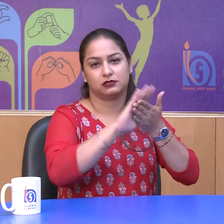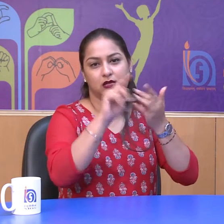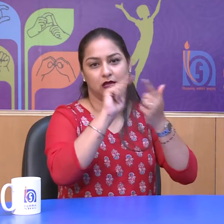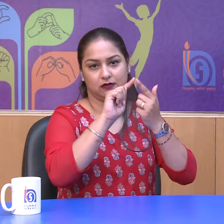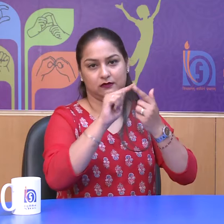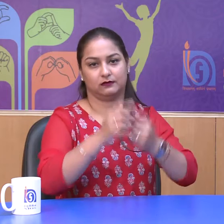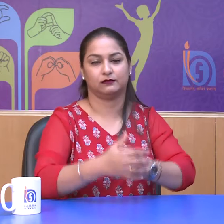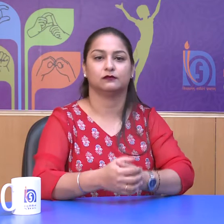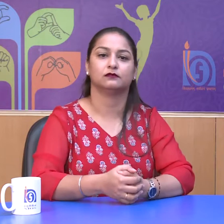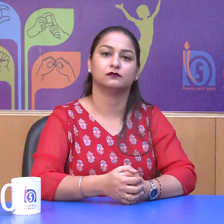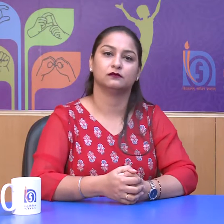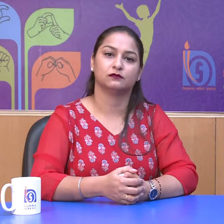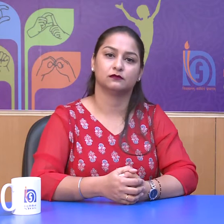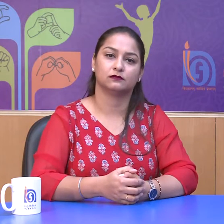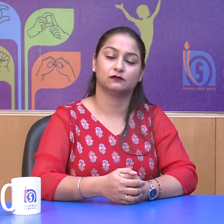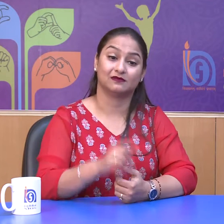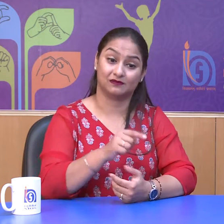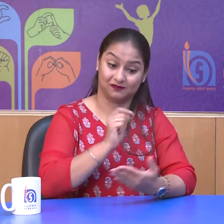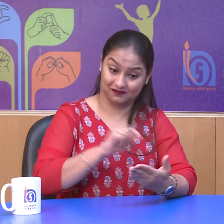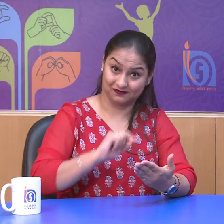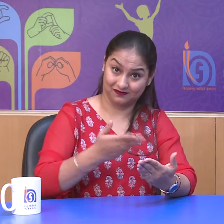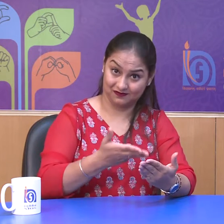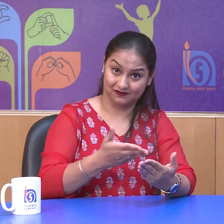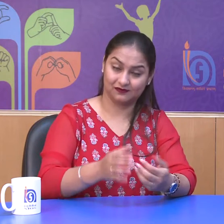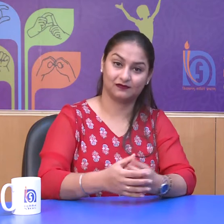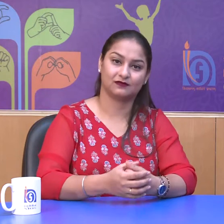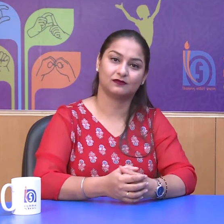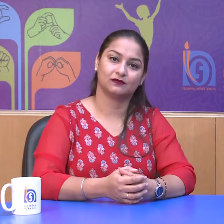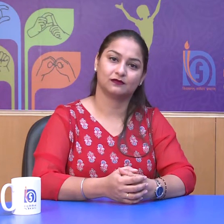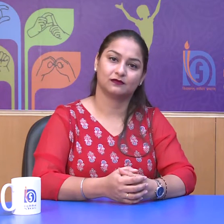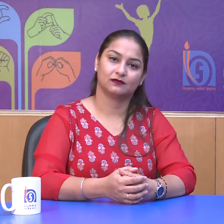TIBBEFIROZSHAHI. The Tibbi Aurangzebi,